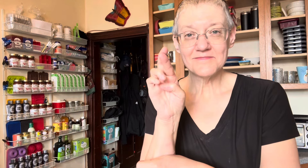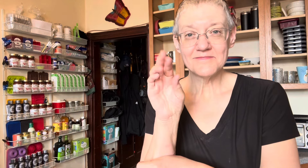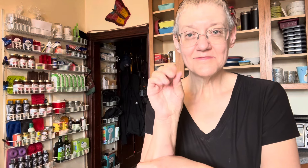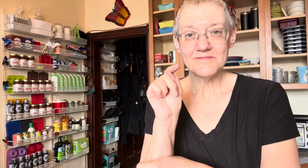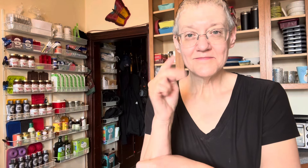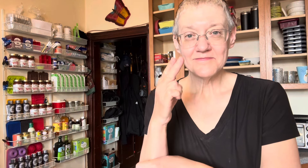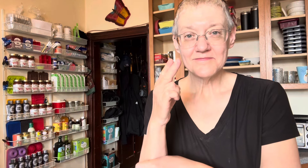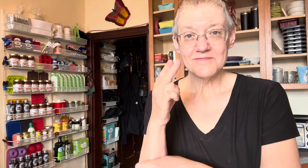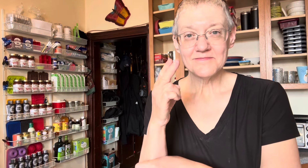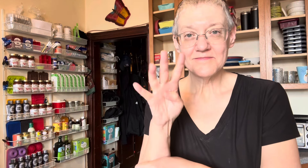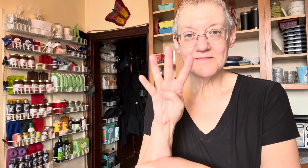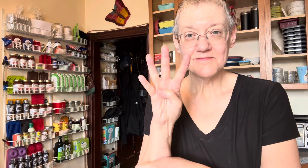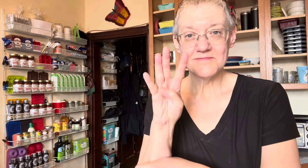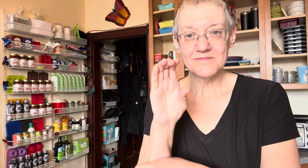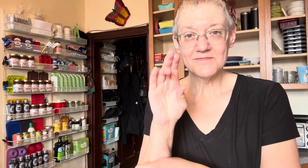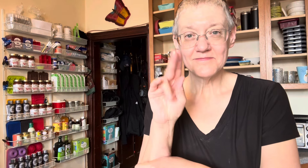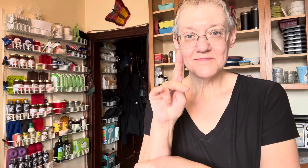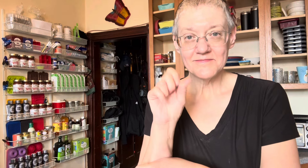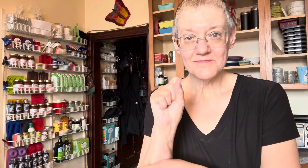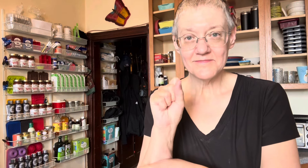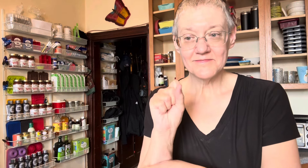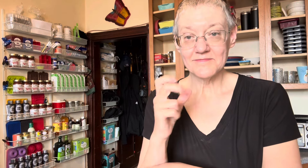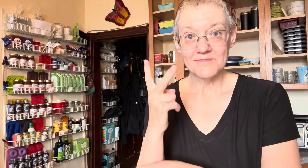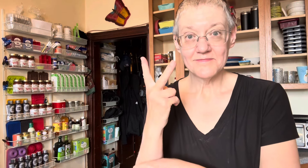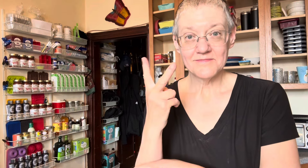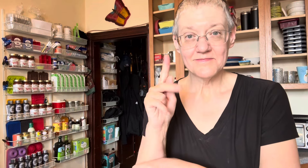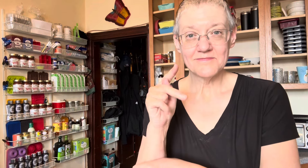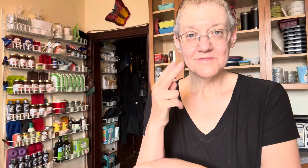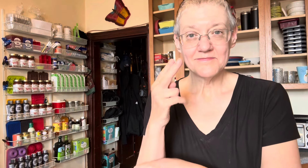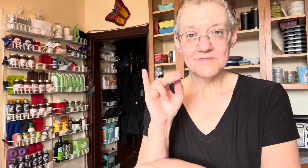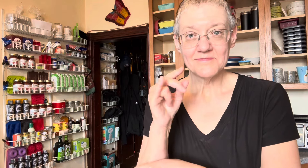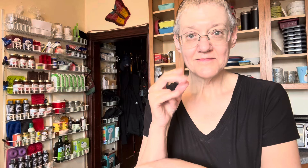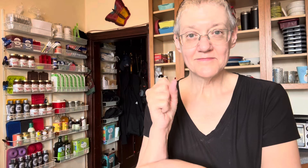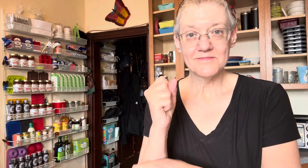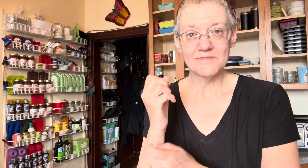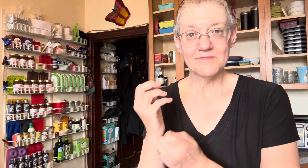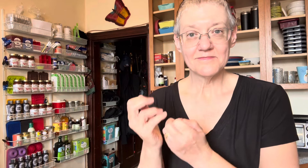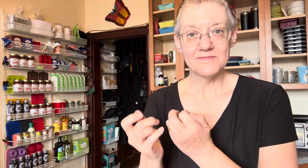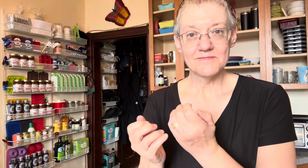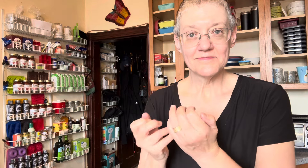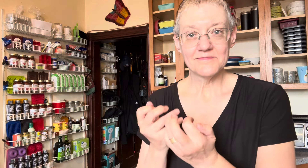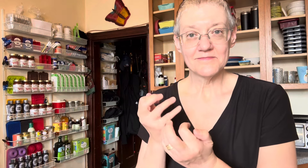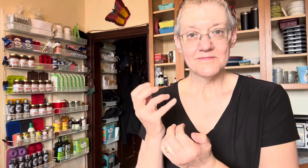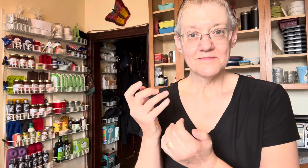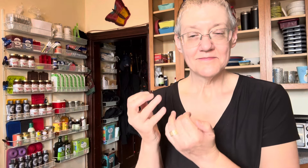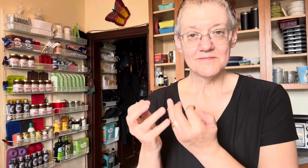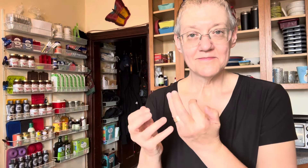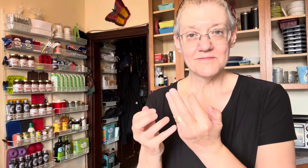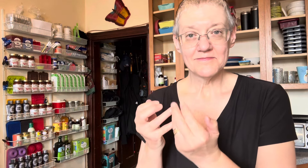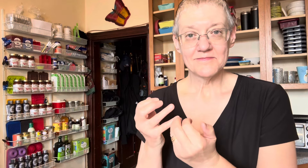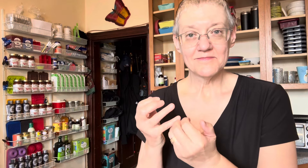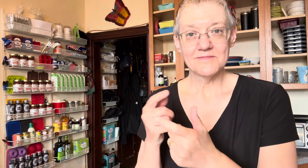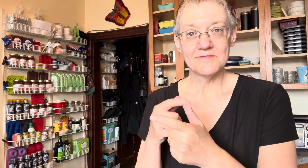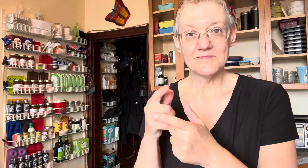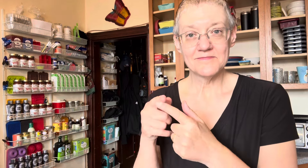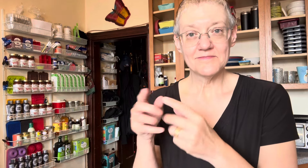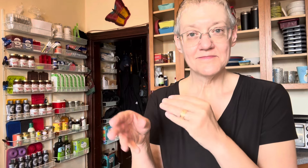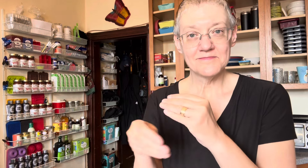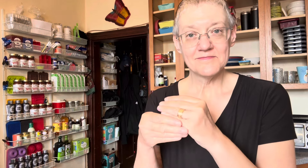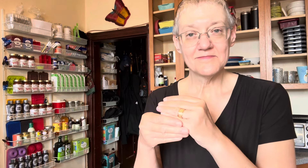Lately, I've been in the mood for simmering 4 cups of bone broth with 2 chicken thighs and